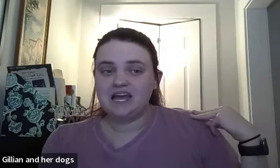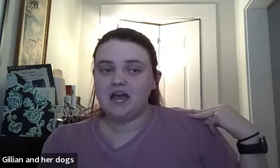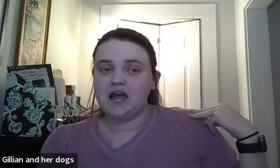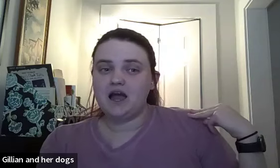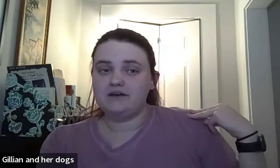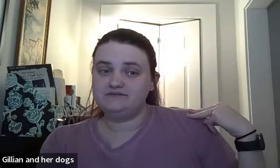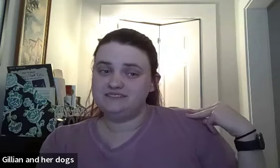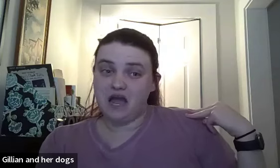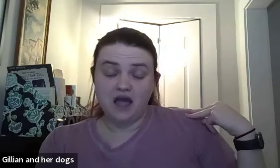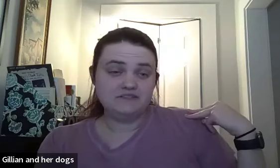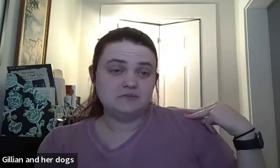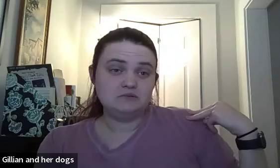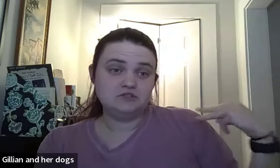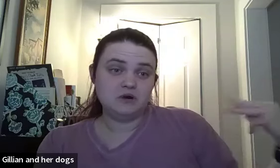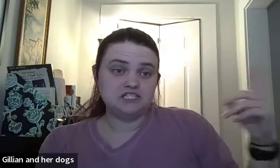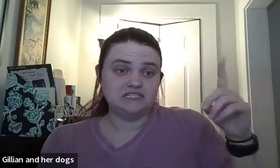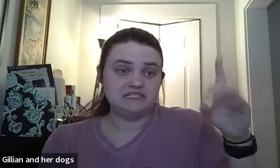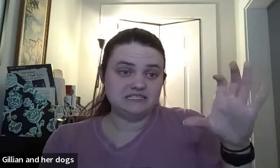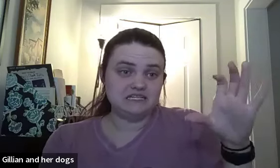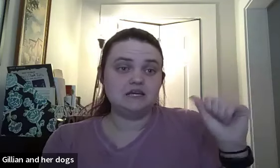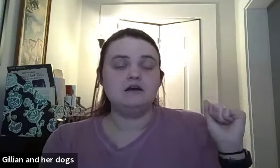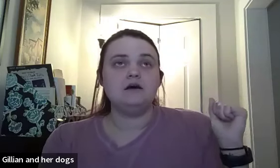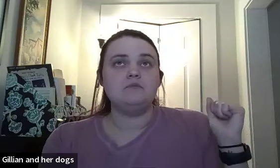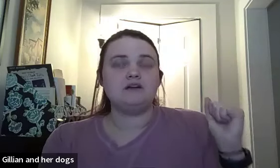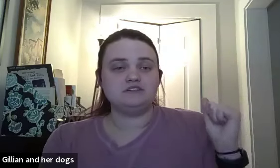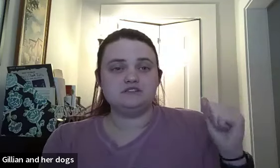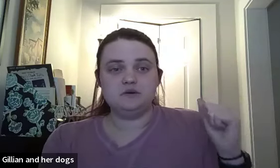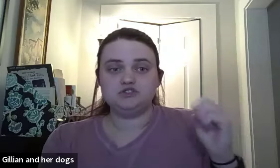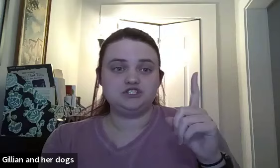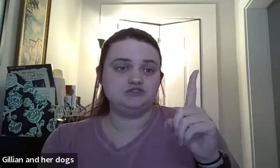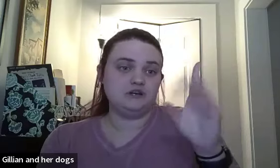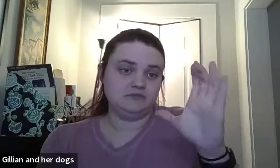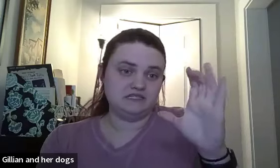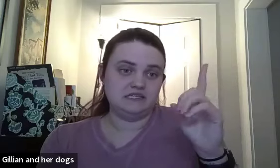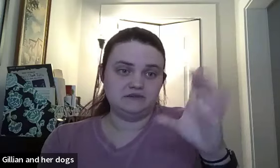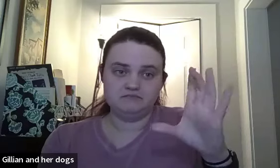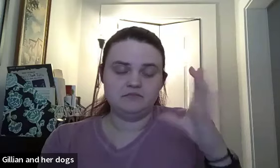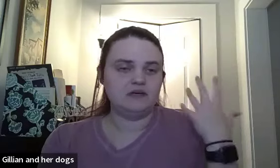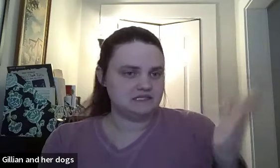D.C., I've seen people do Washington, D.C., but I've also seen people just do straight up D.C., and that's